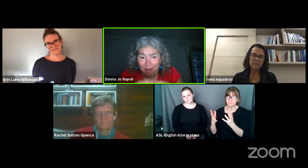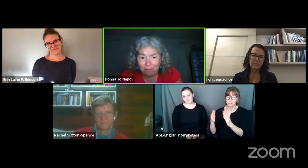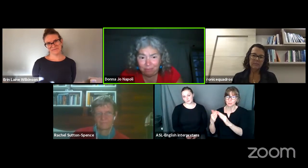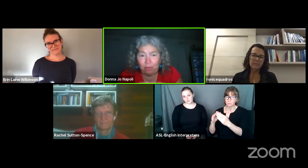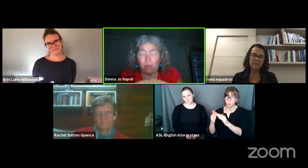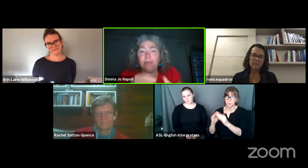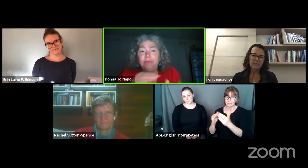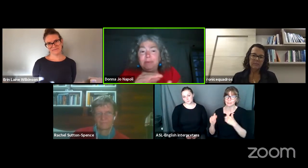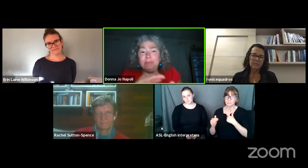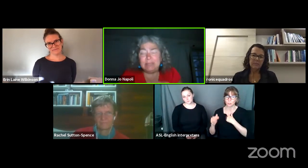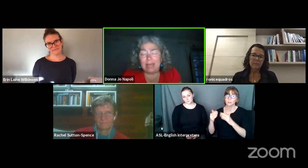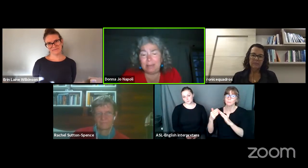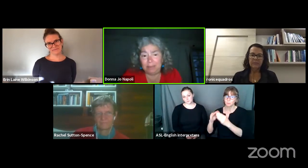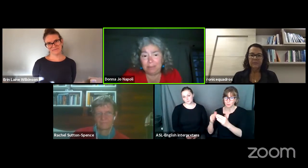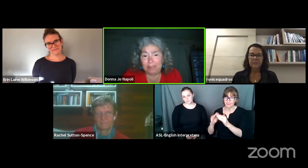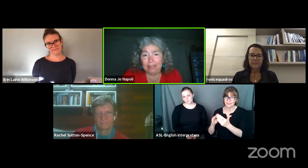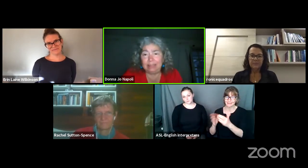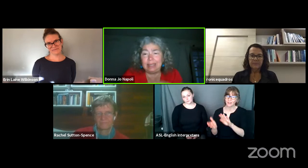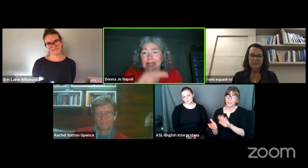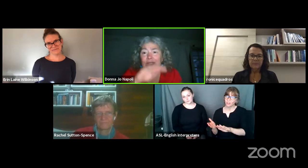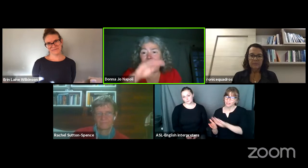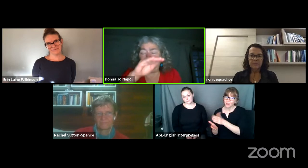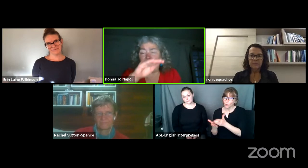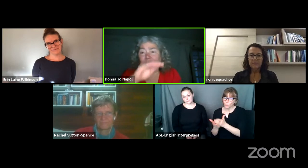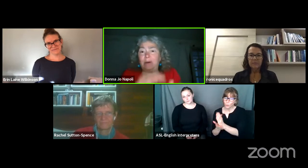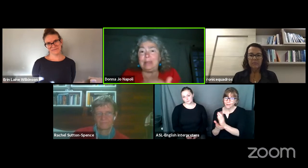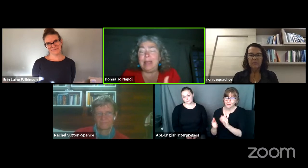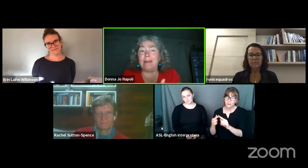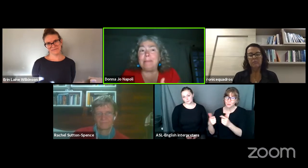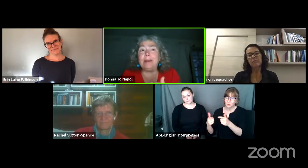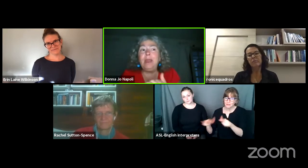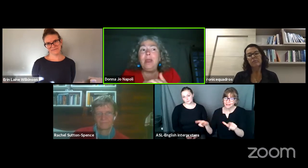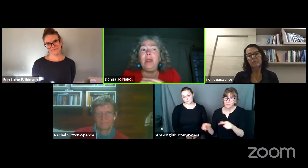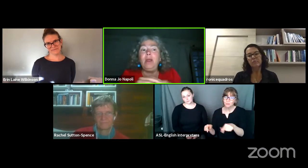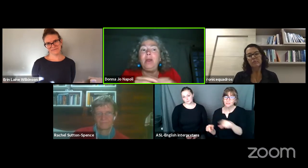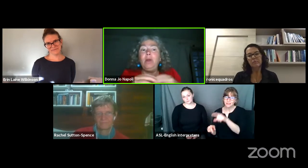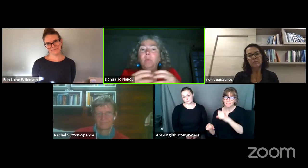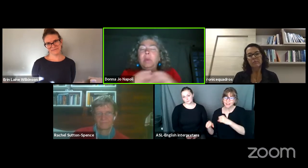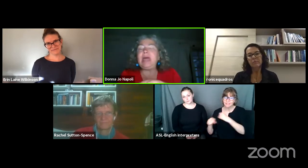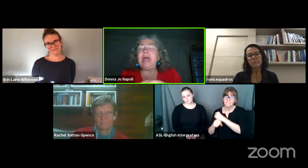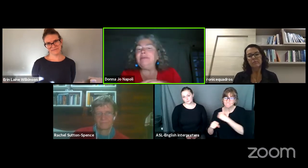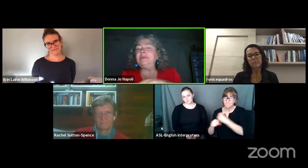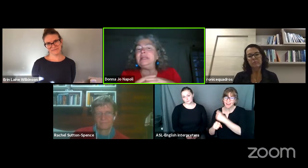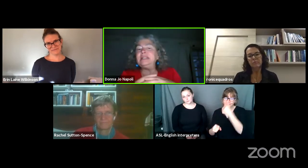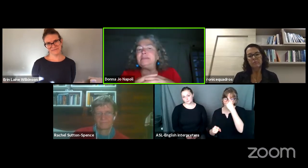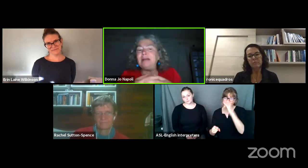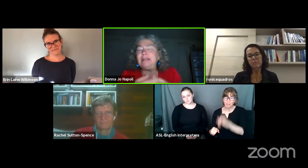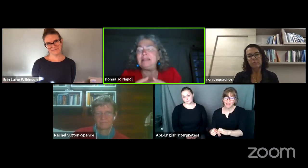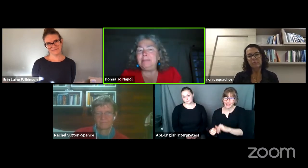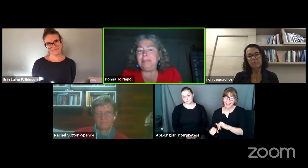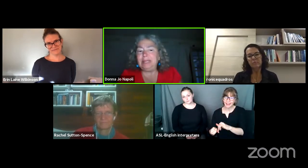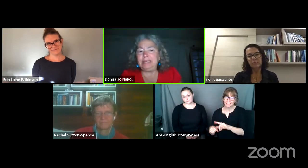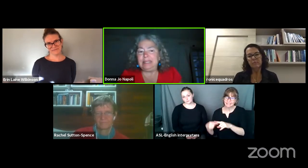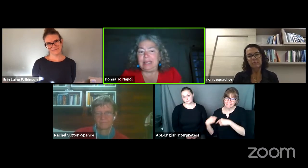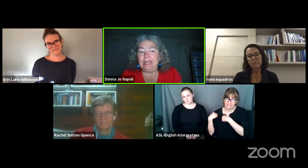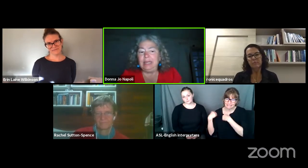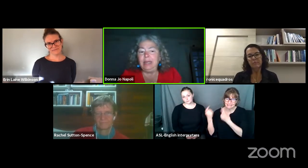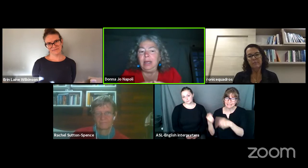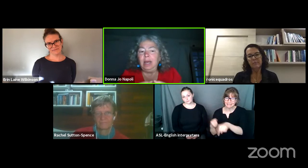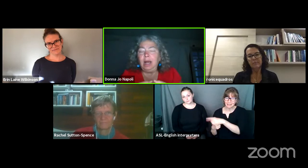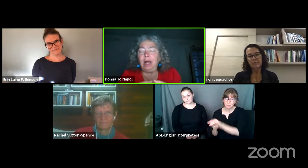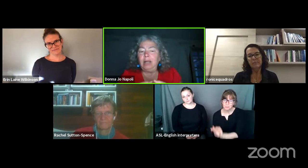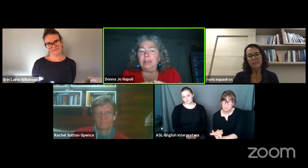be fought for from the time they were little tiny children growing up, we have a